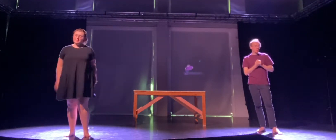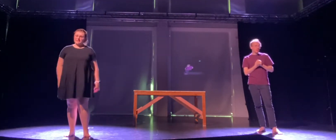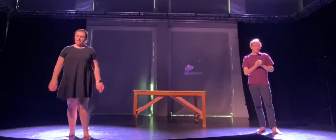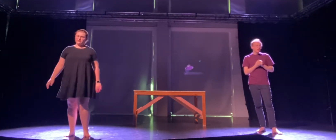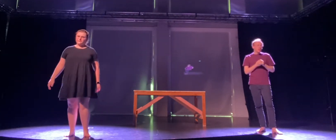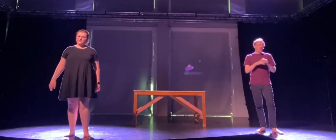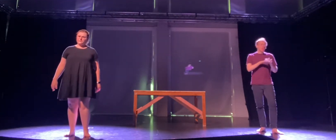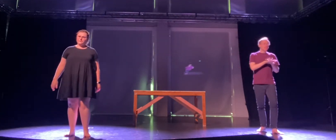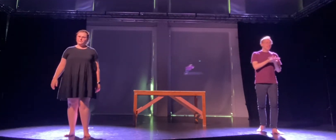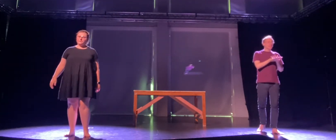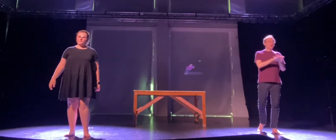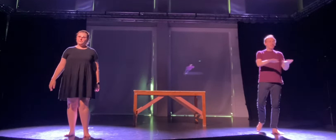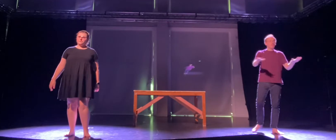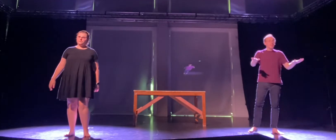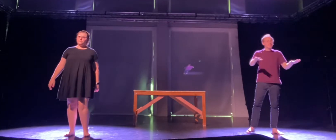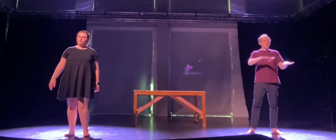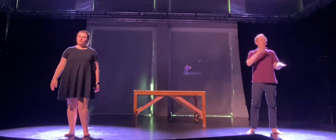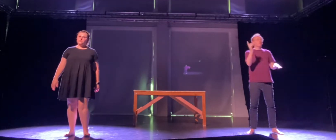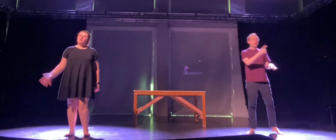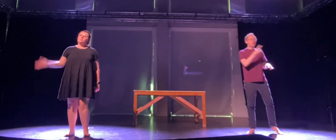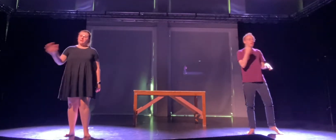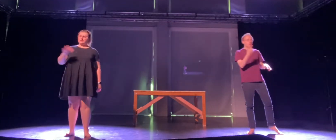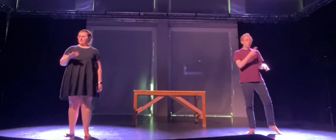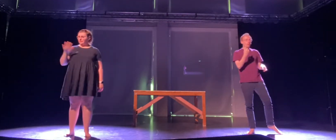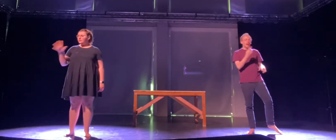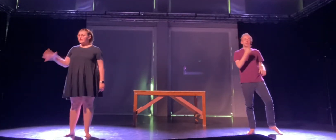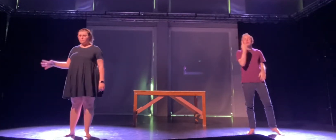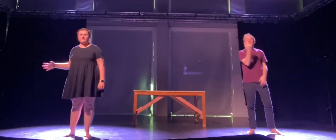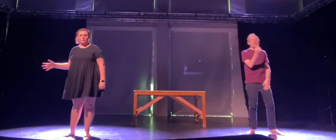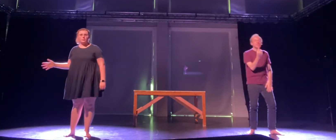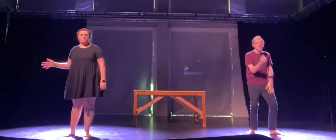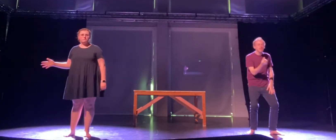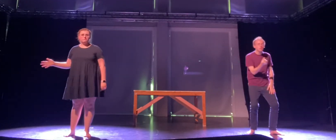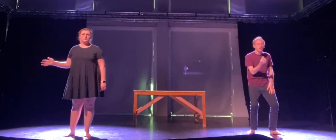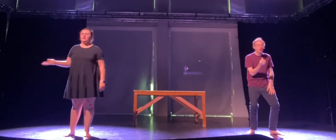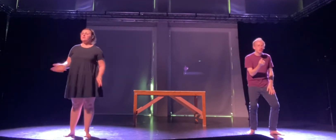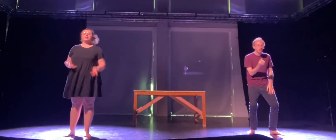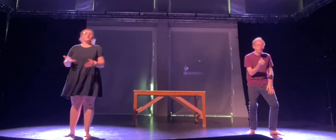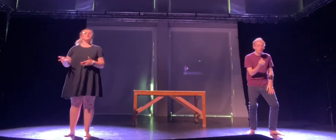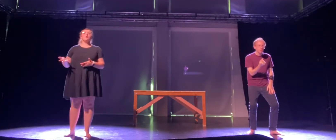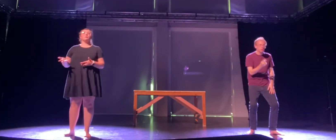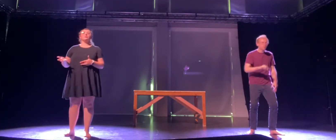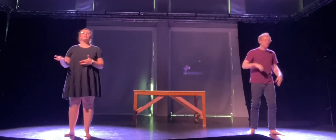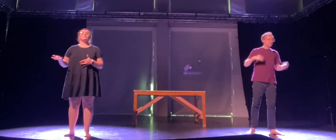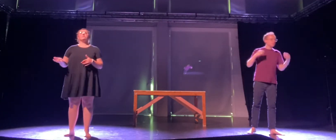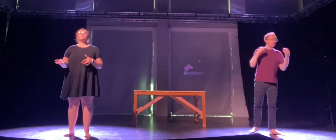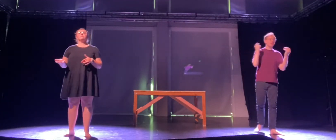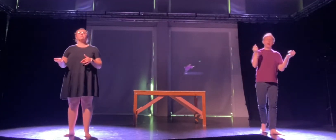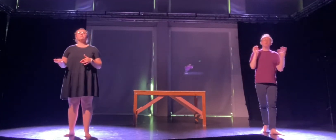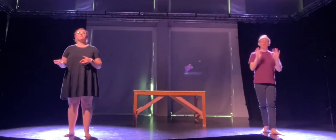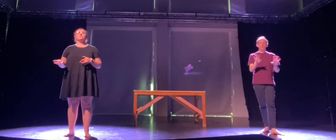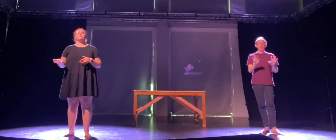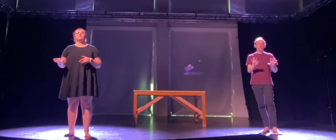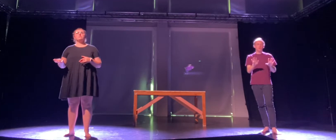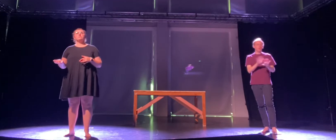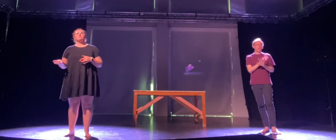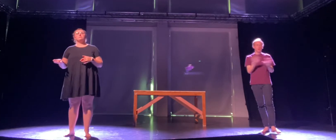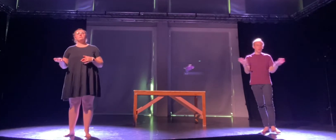have. the Earth is a complete flat disc surrounded by a wall of Basically, ice, with its when very humans born, centre being the it's North given a Pole. soul. Now, two views remain true in this